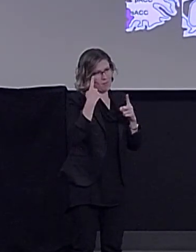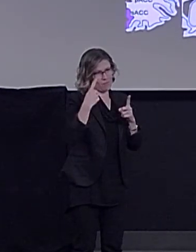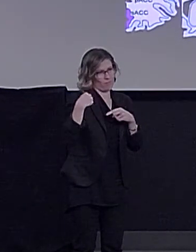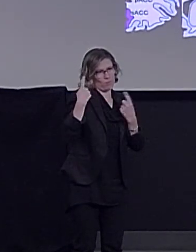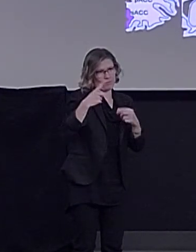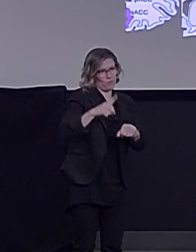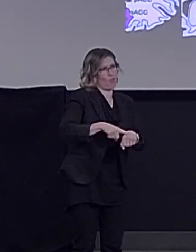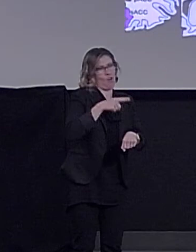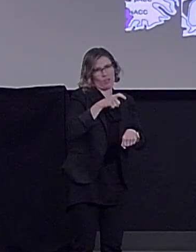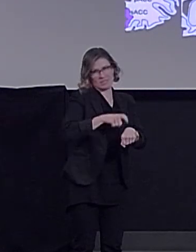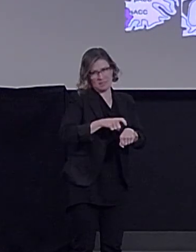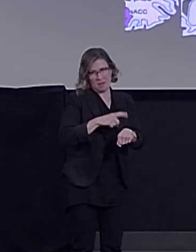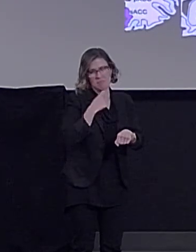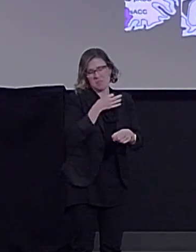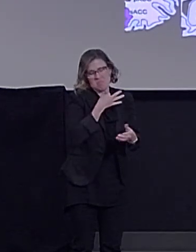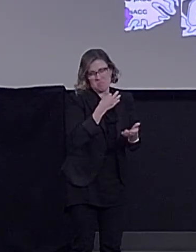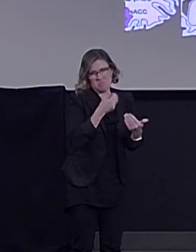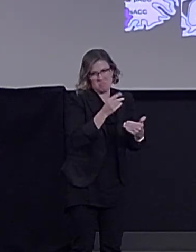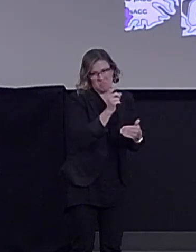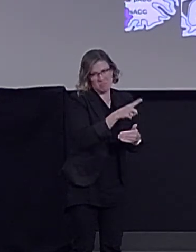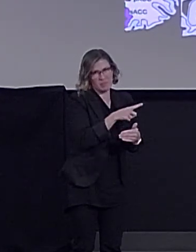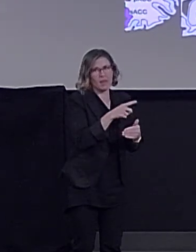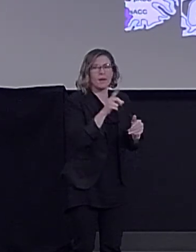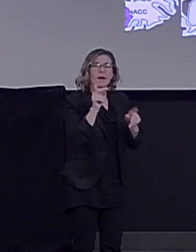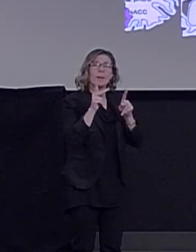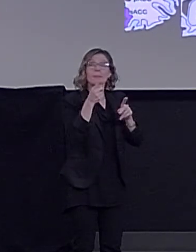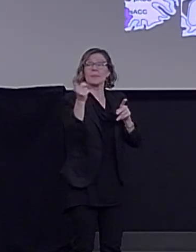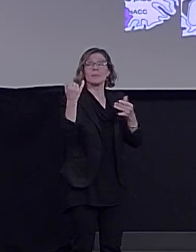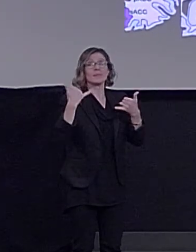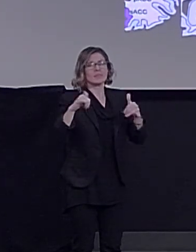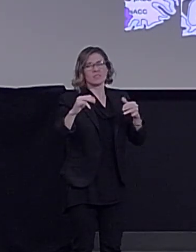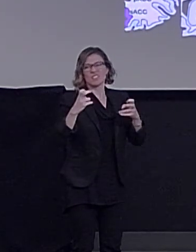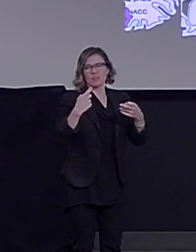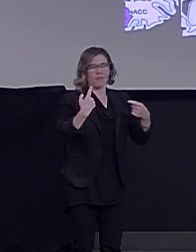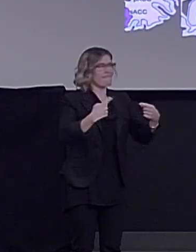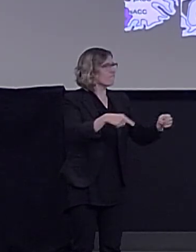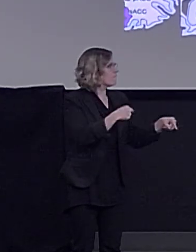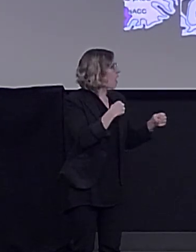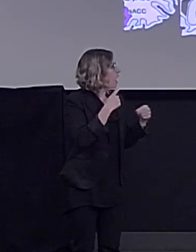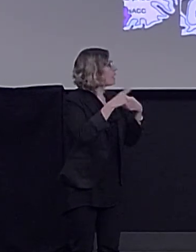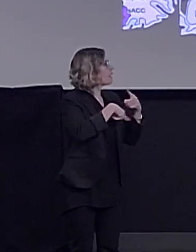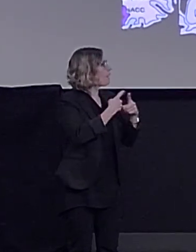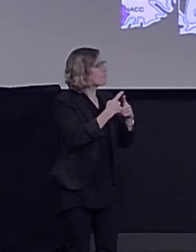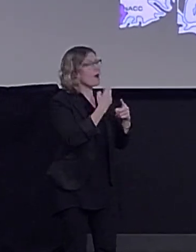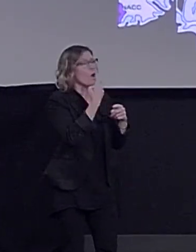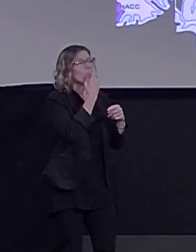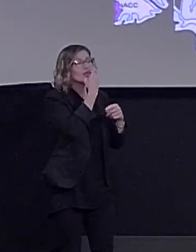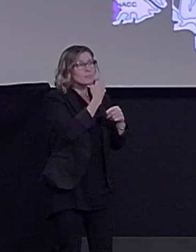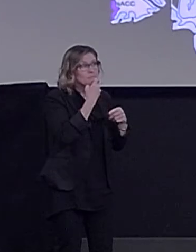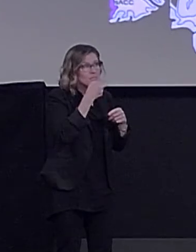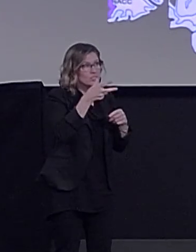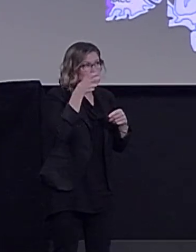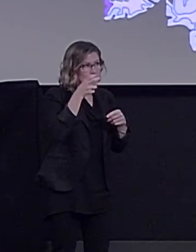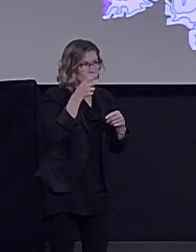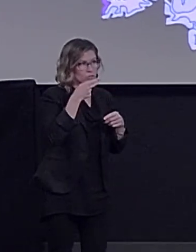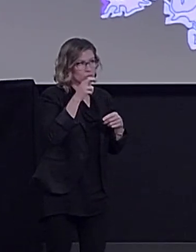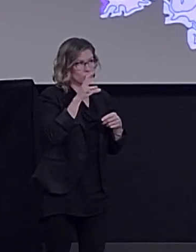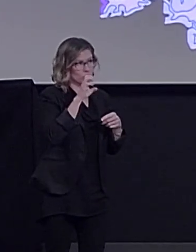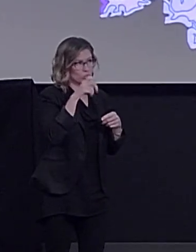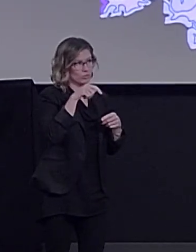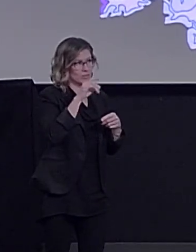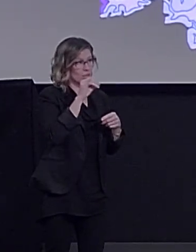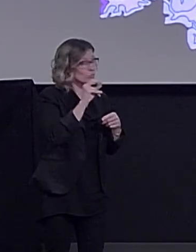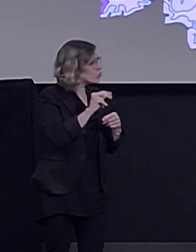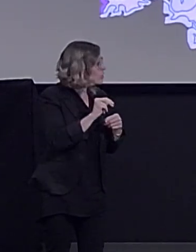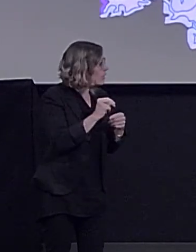time. People are still sort of fighting about the motor theory of speech perception. And there's now, one